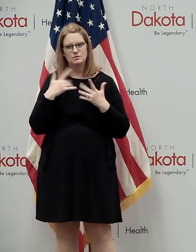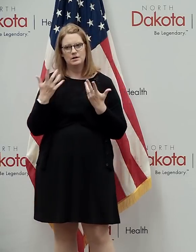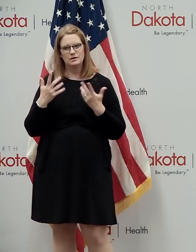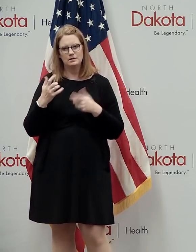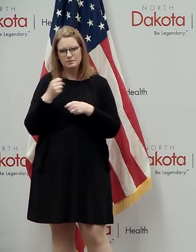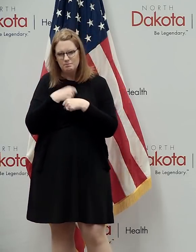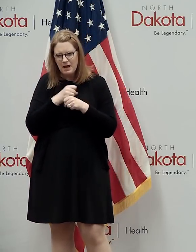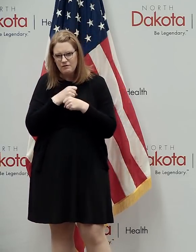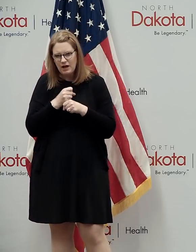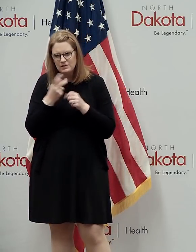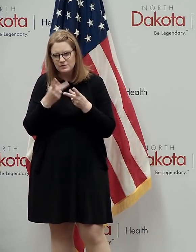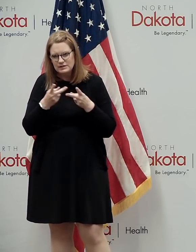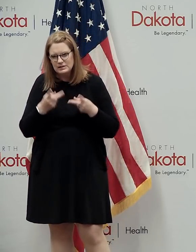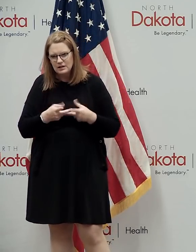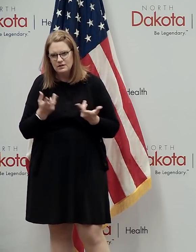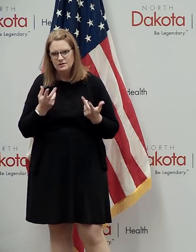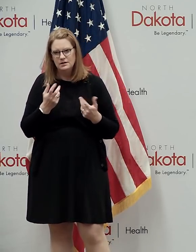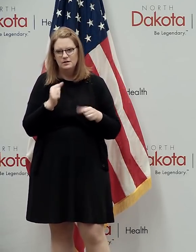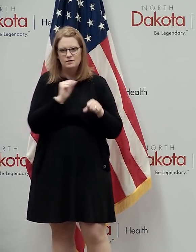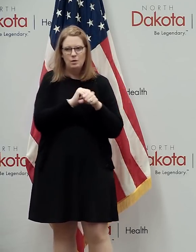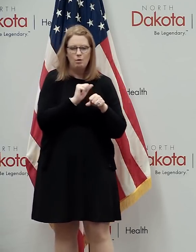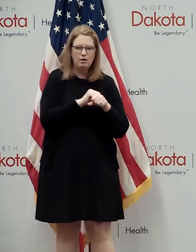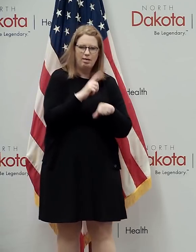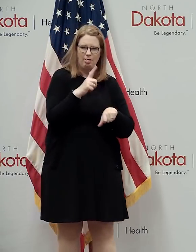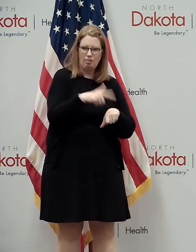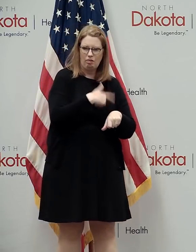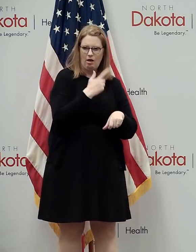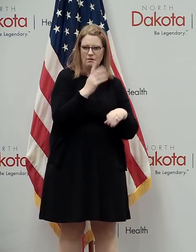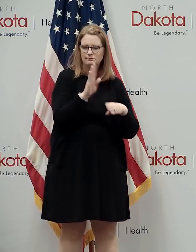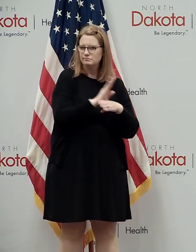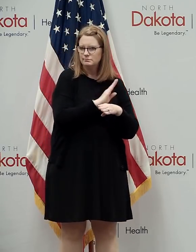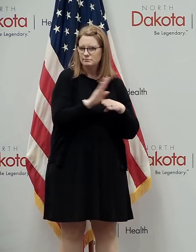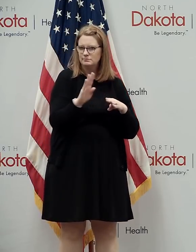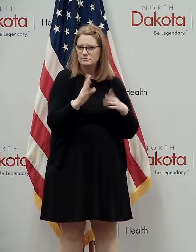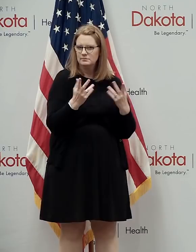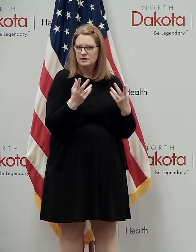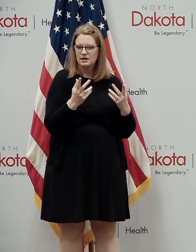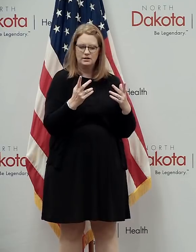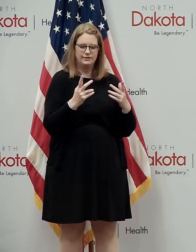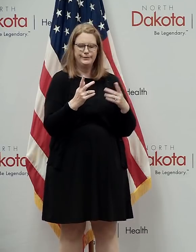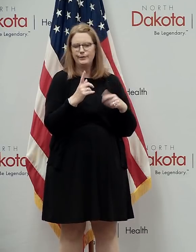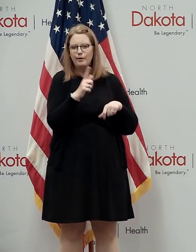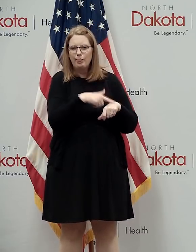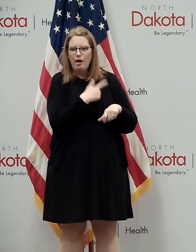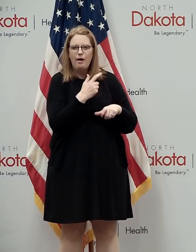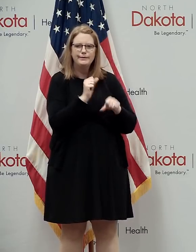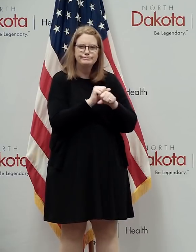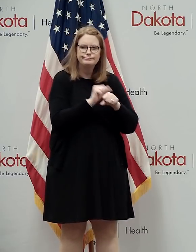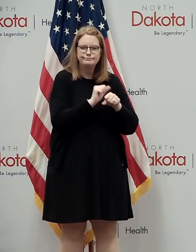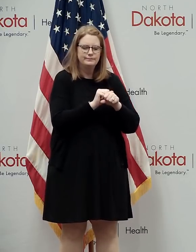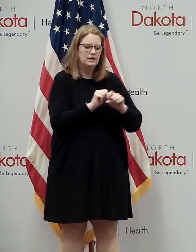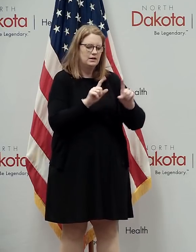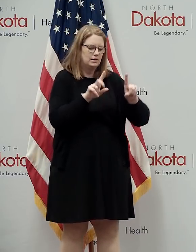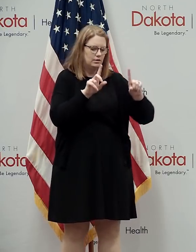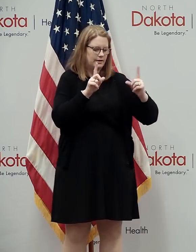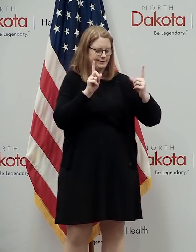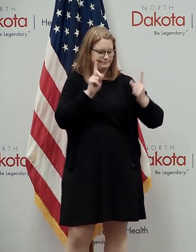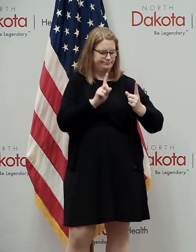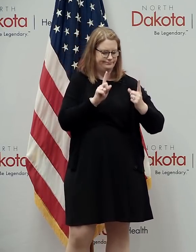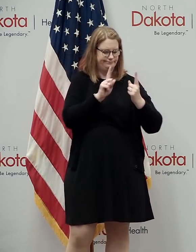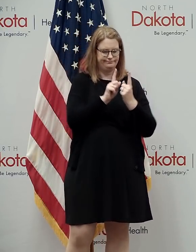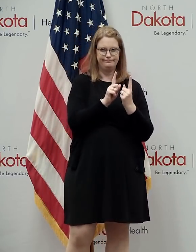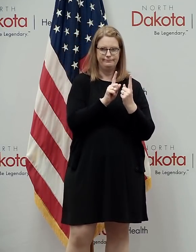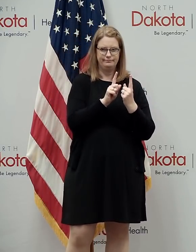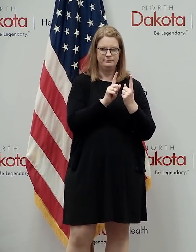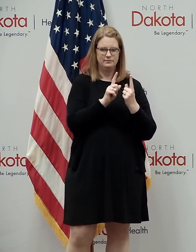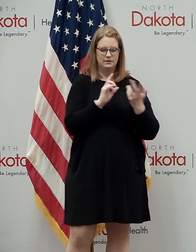are, working long shifts adjacent to each other. And so that's something that we pay a lot of